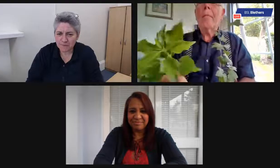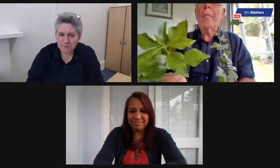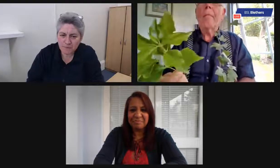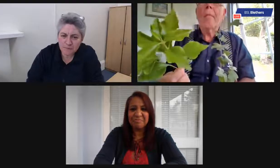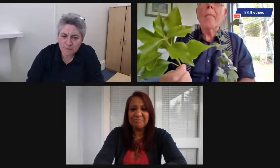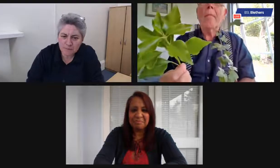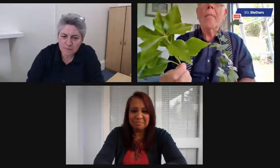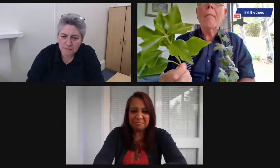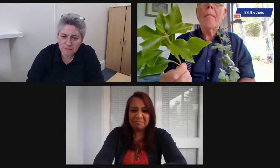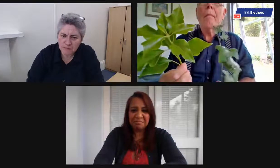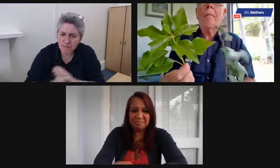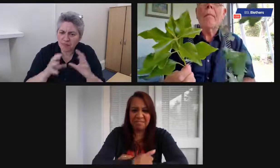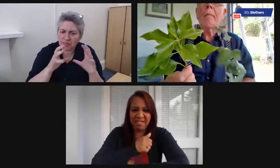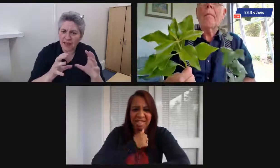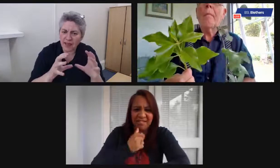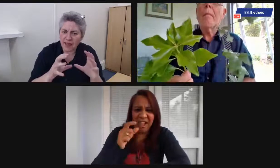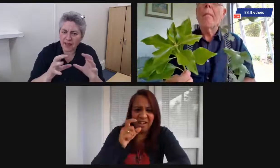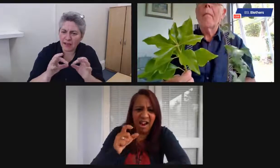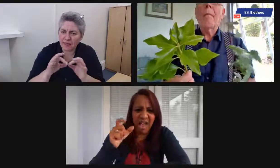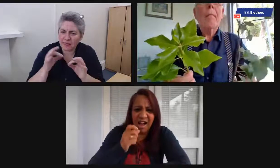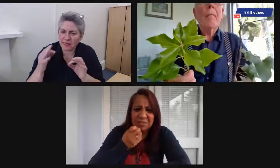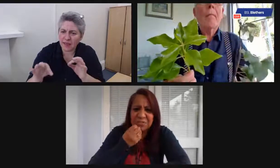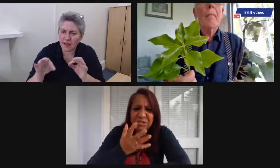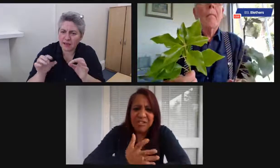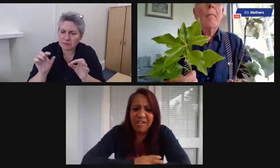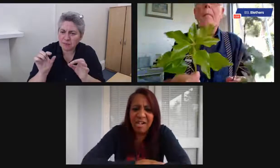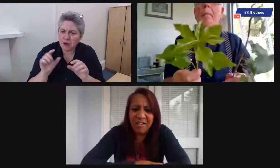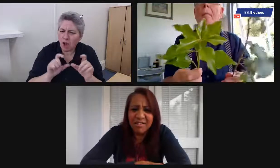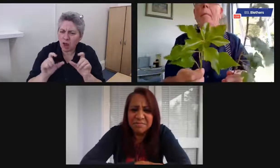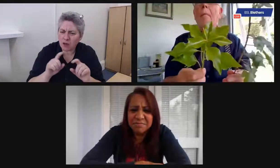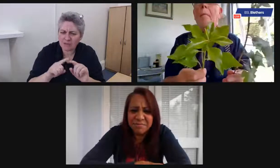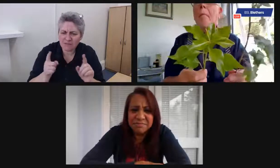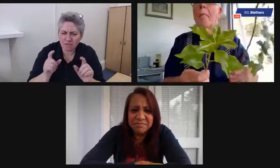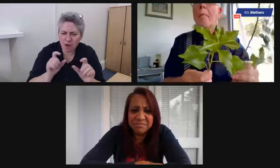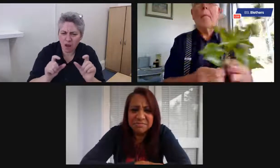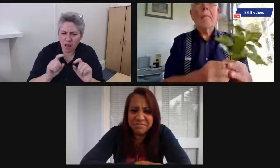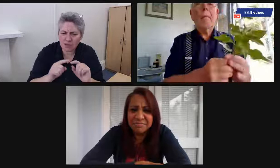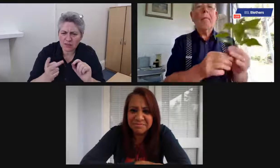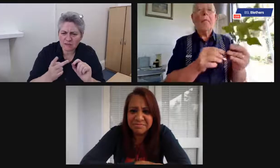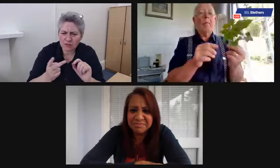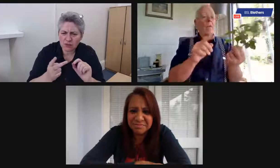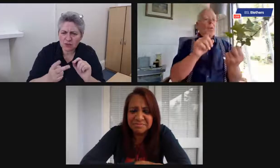Look at this one. Oh, that looks a lot thicker and a different colour as well.